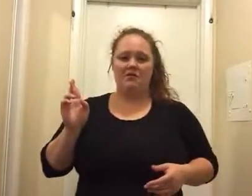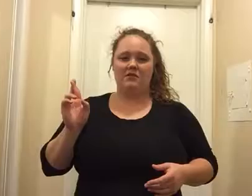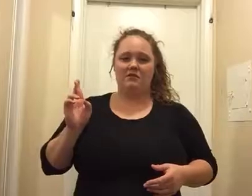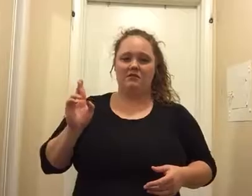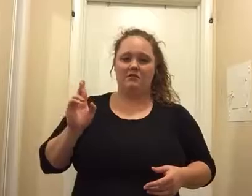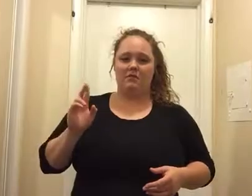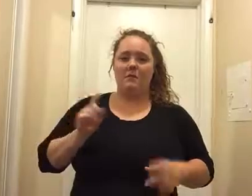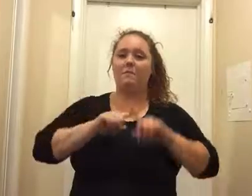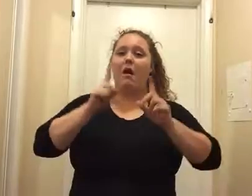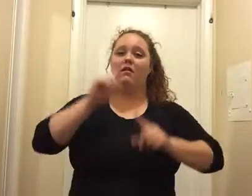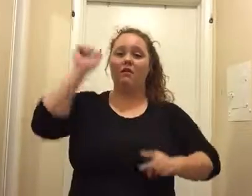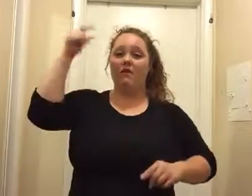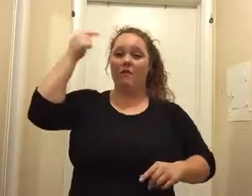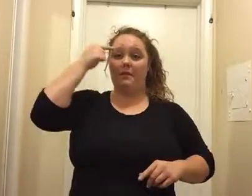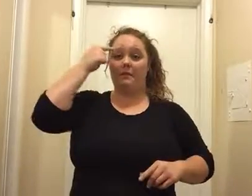controlled by the people.